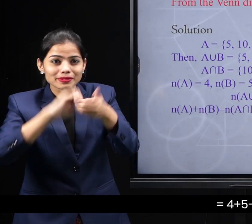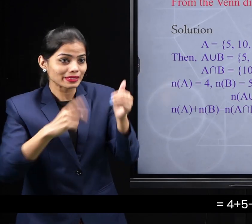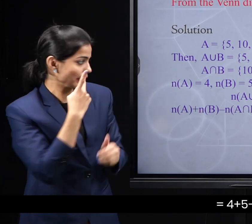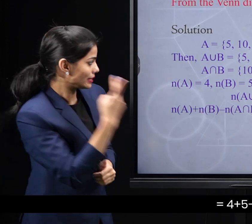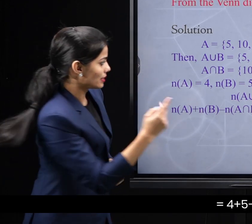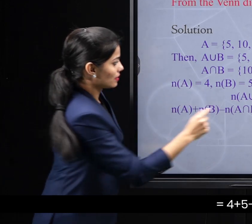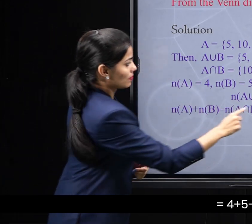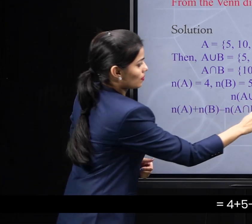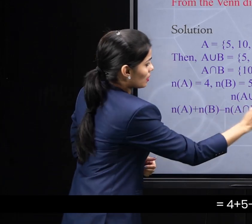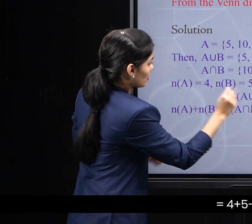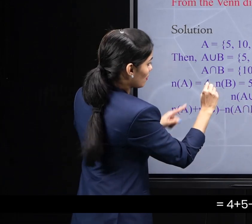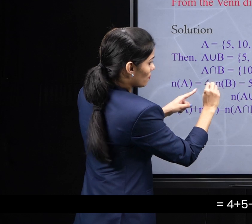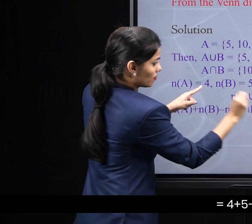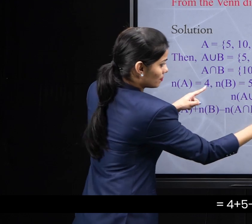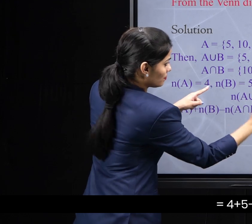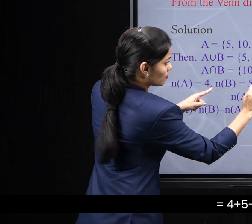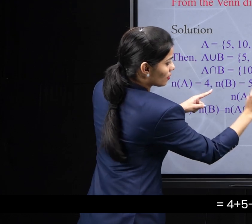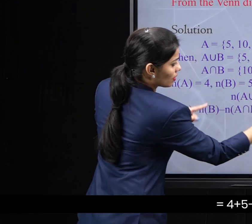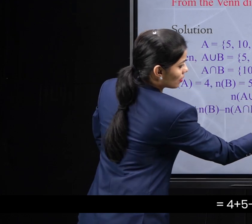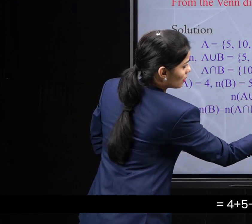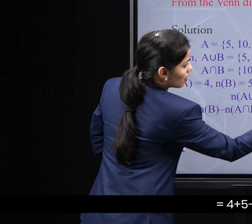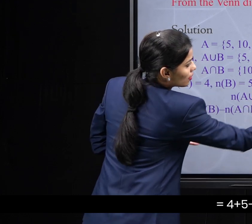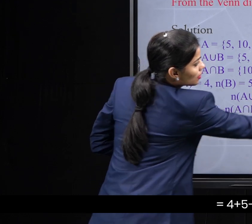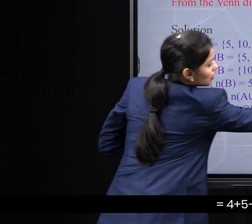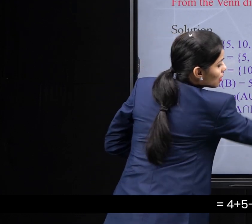2 is equal to 7. 2.